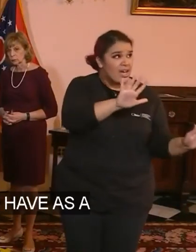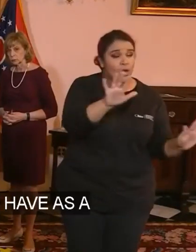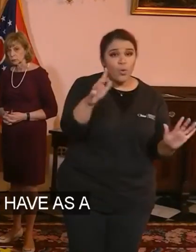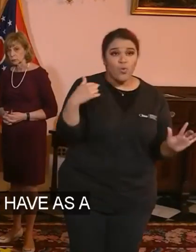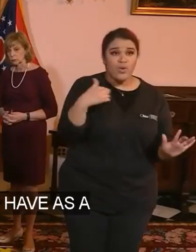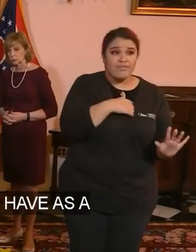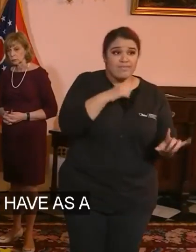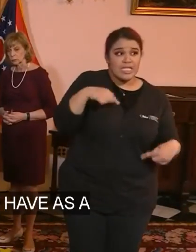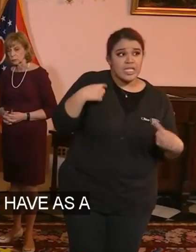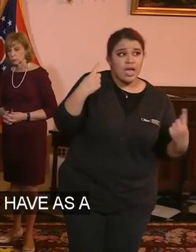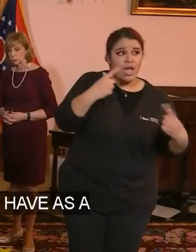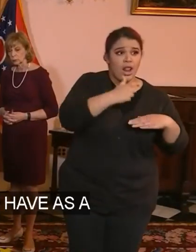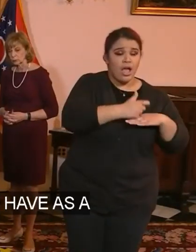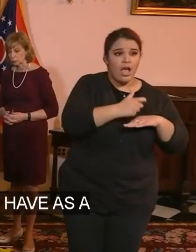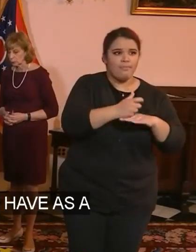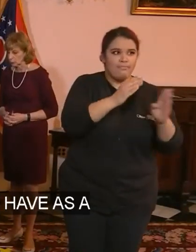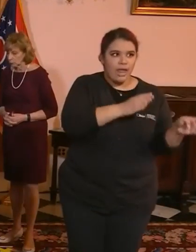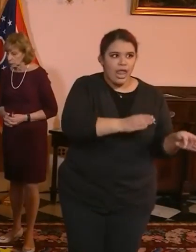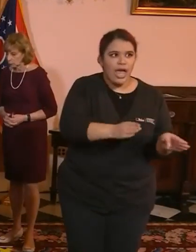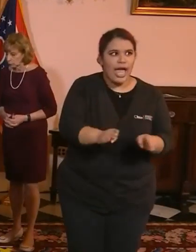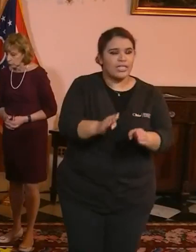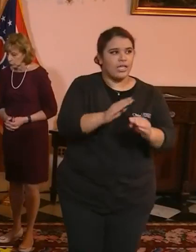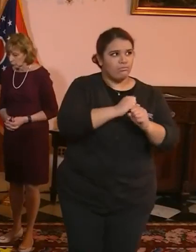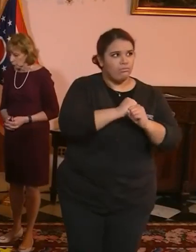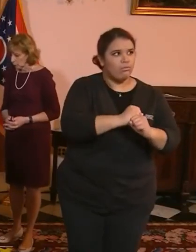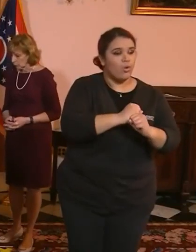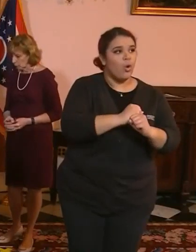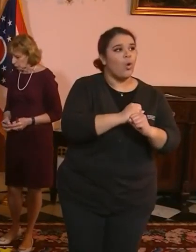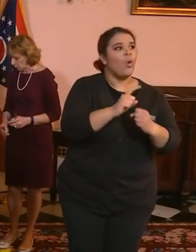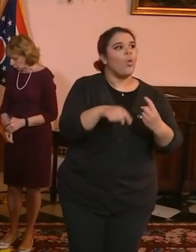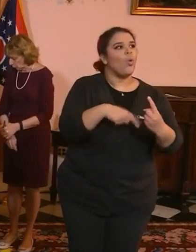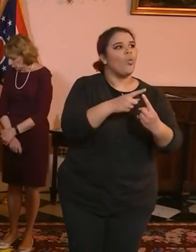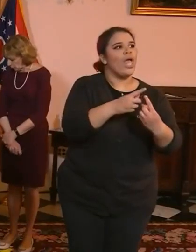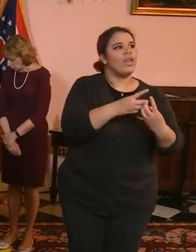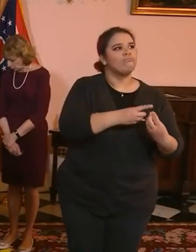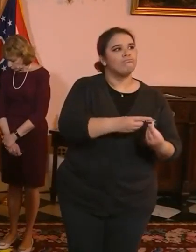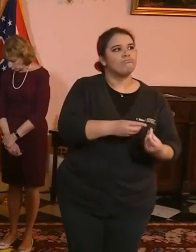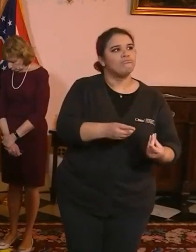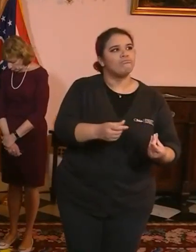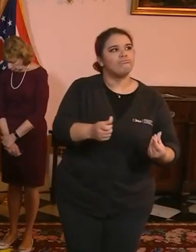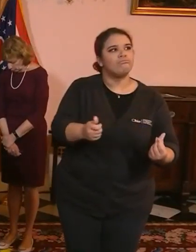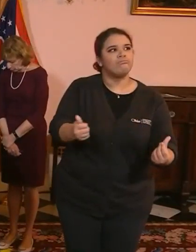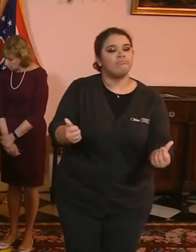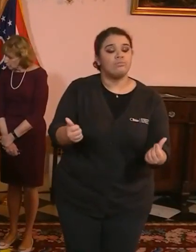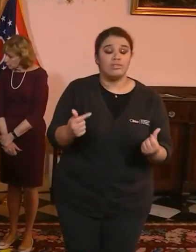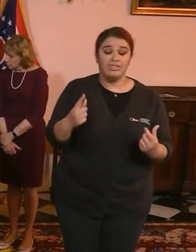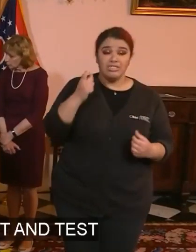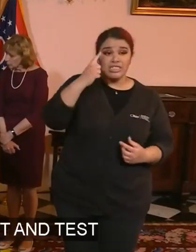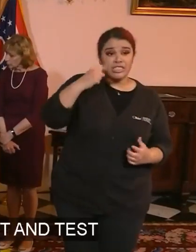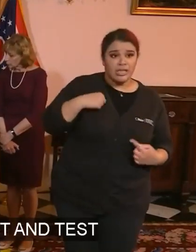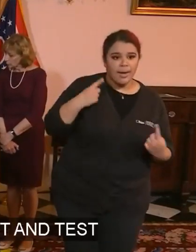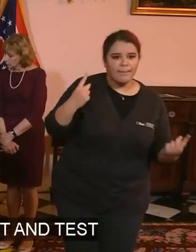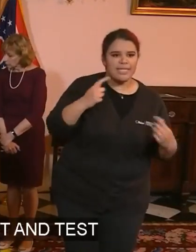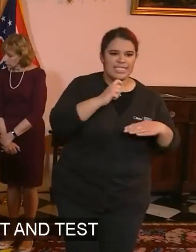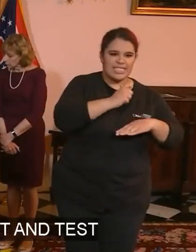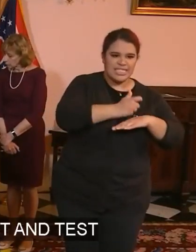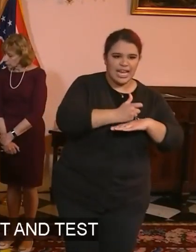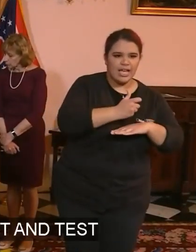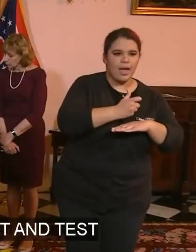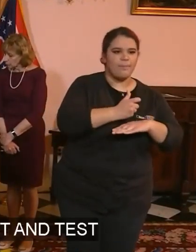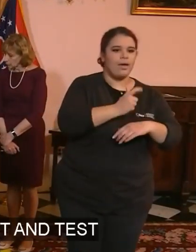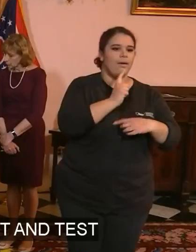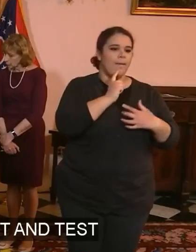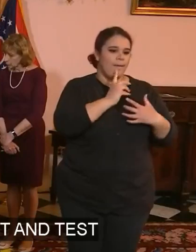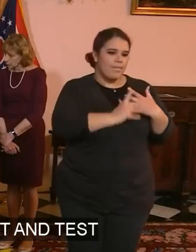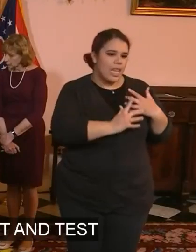so there are blood tests and serologic tests out there. There are other innovations that, quite honestly, those of us who do this planning would like to start having